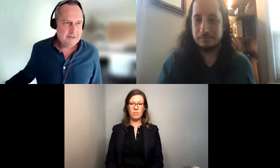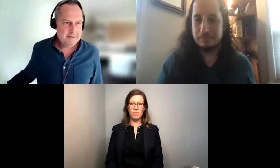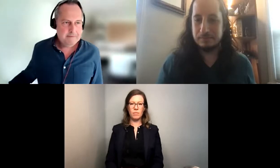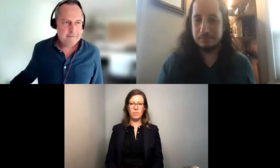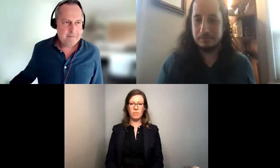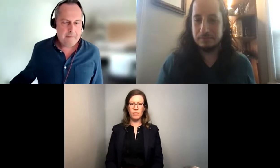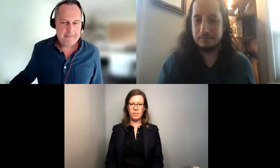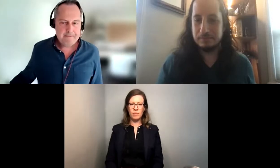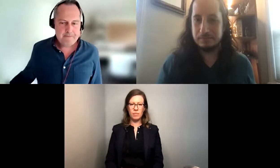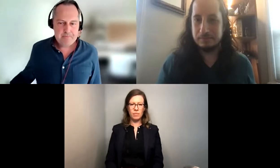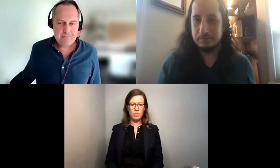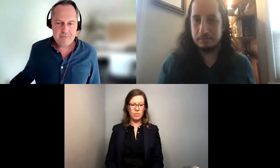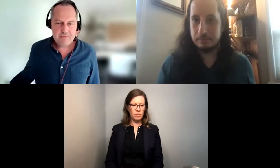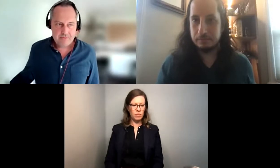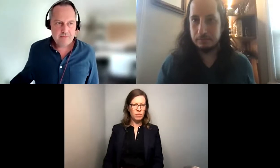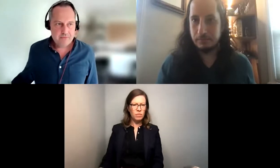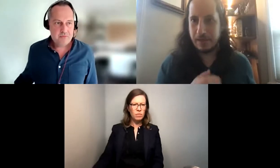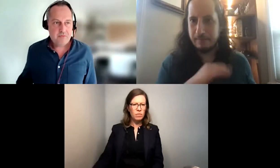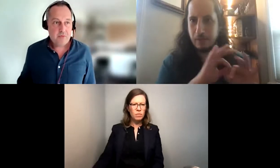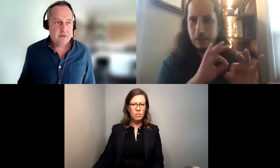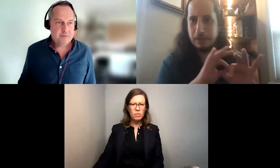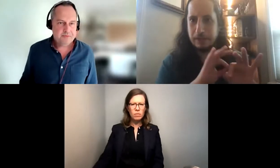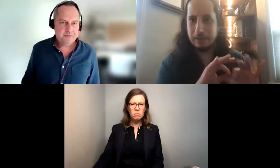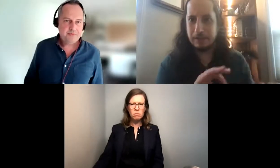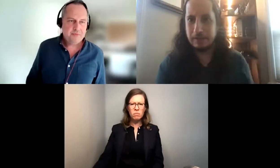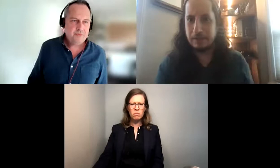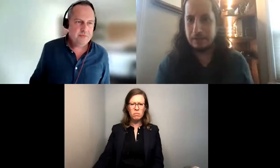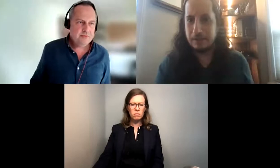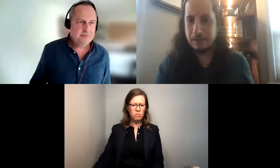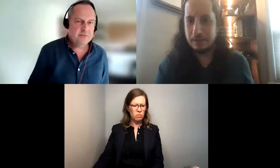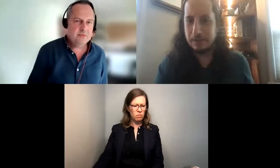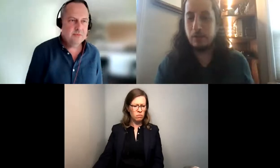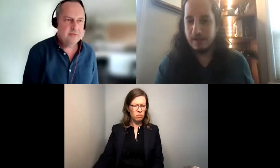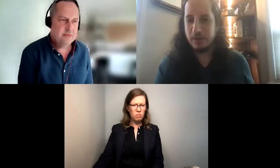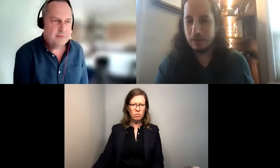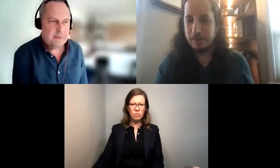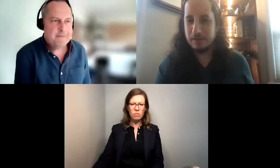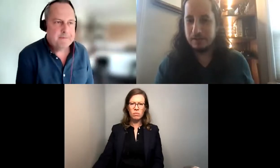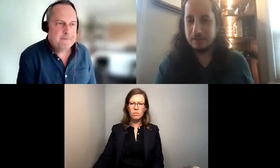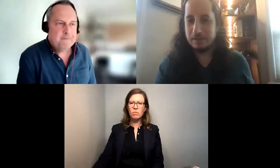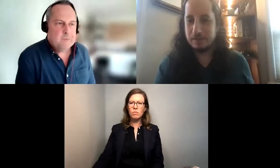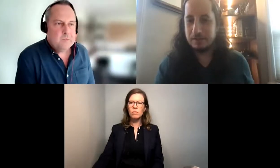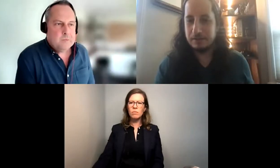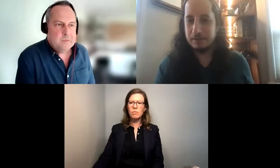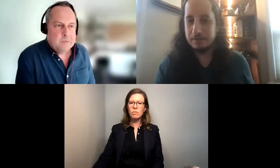Hi, can you see me? Hi, everyone.